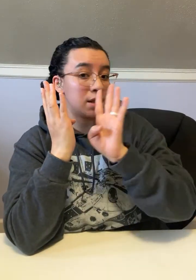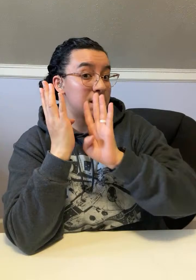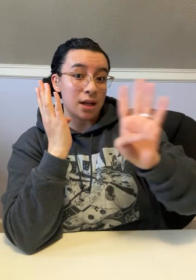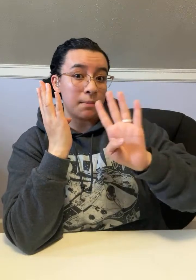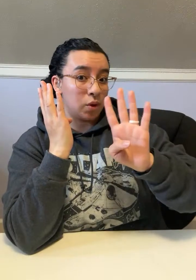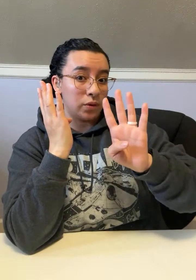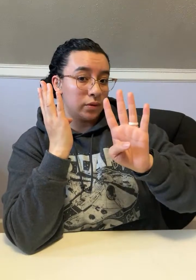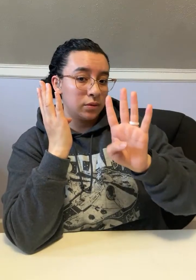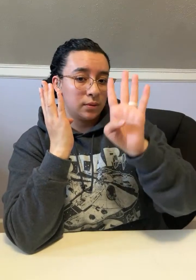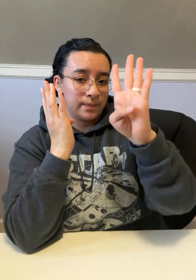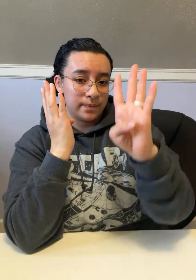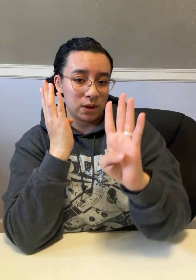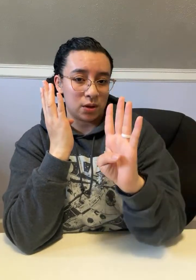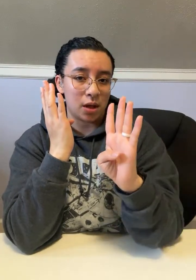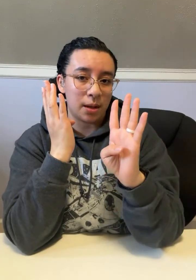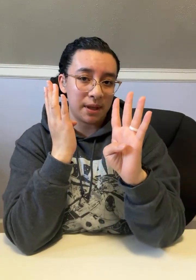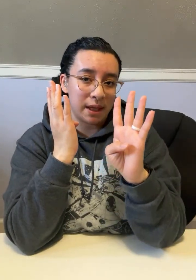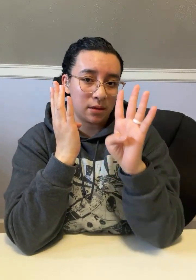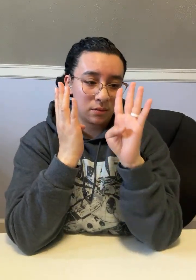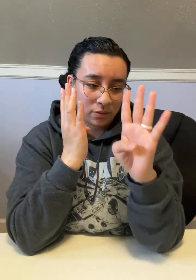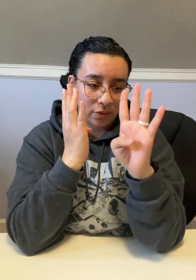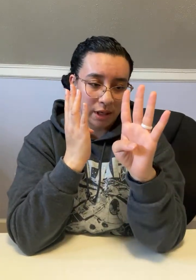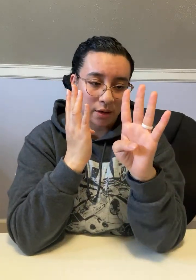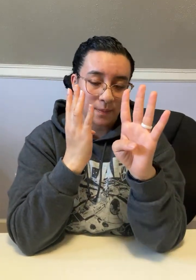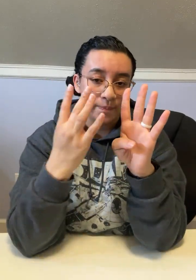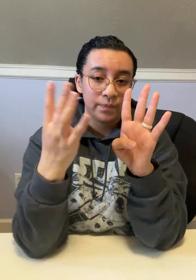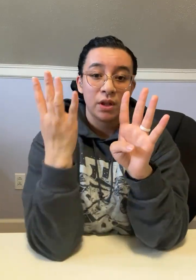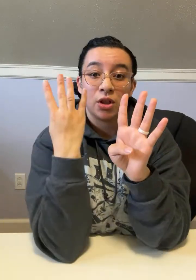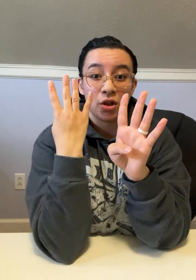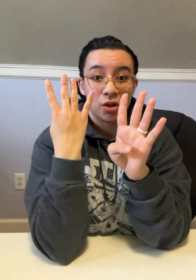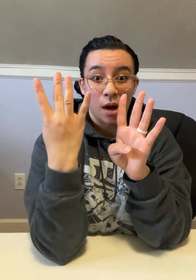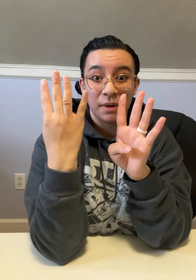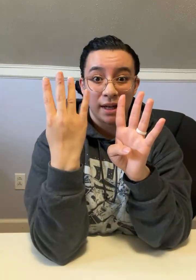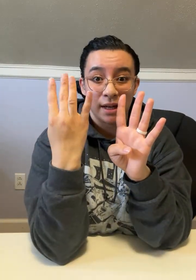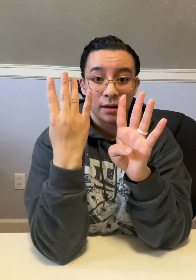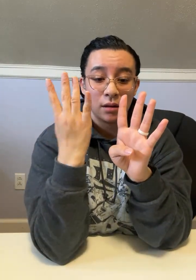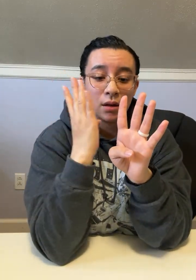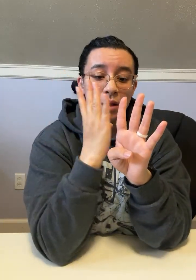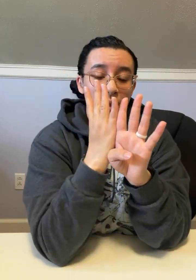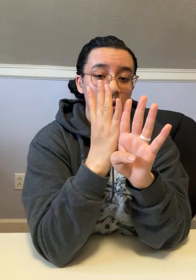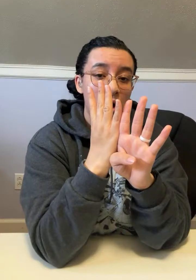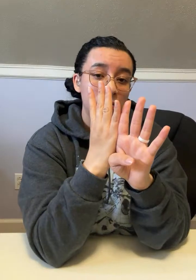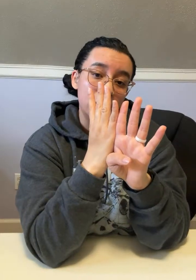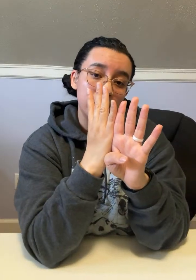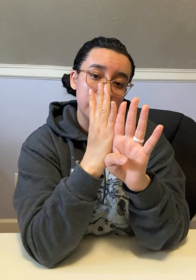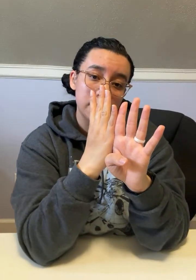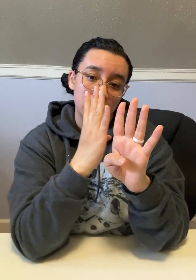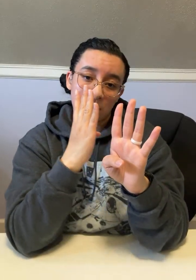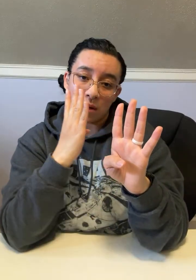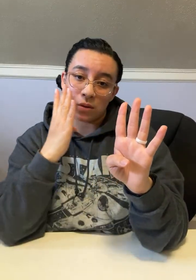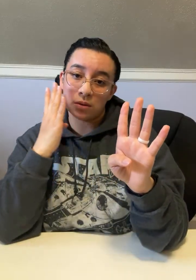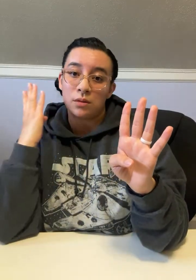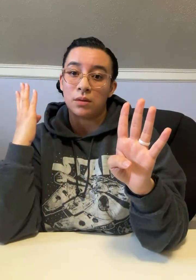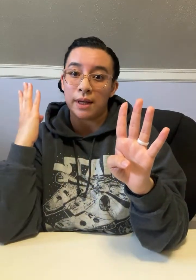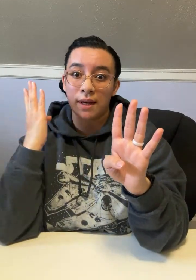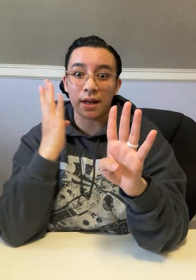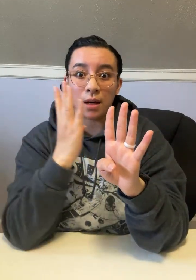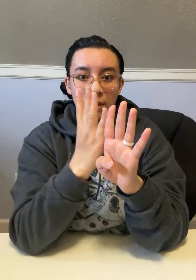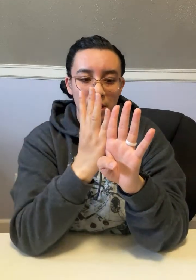does not move. So non-dominant hand right here, your dominant hand does all the movement. So you go like line up.